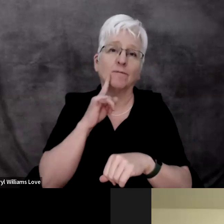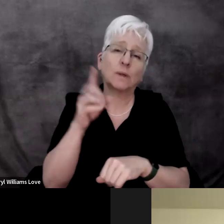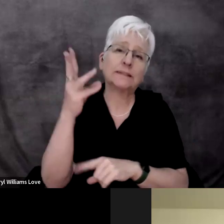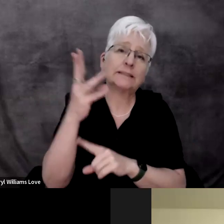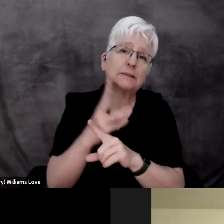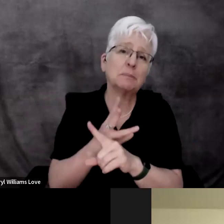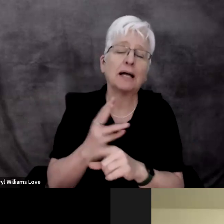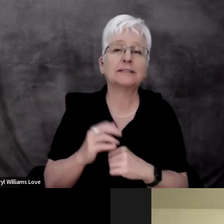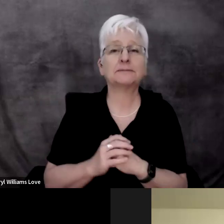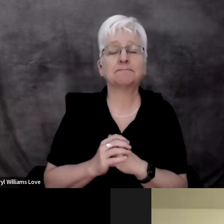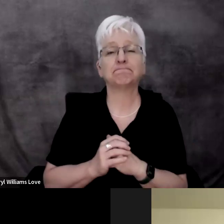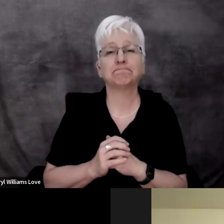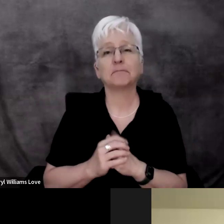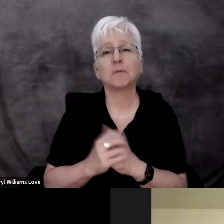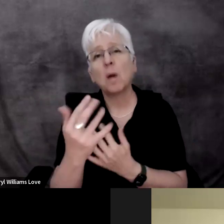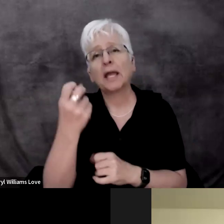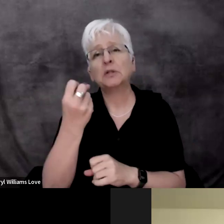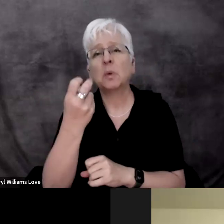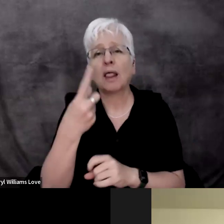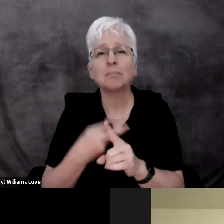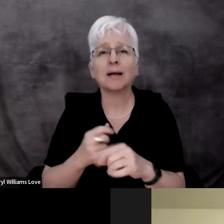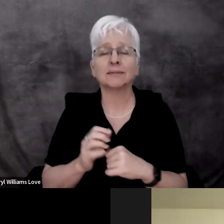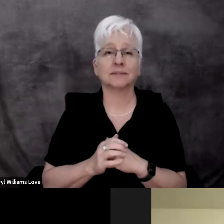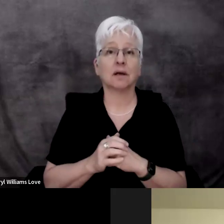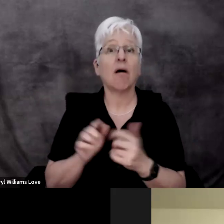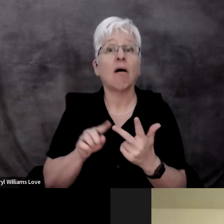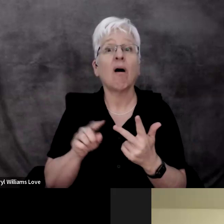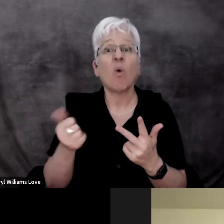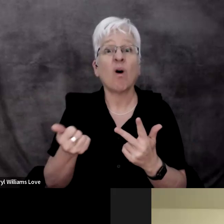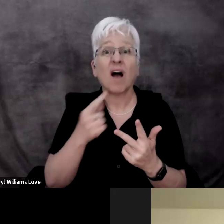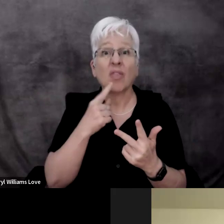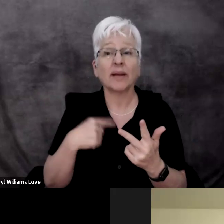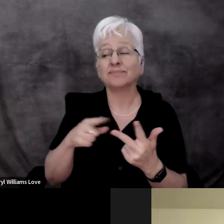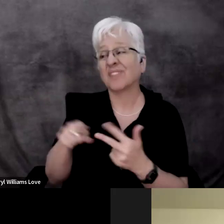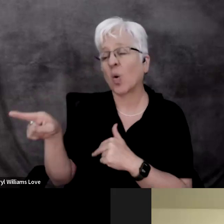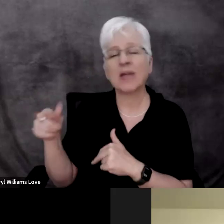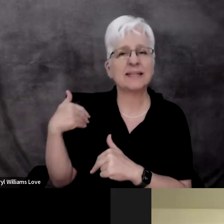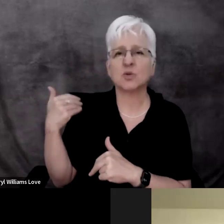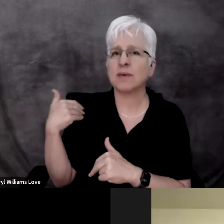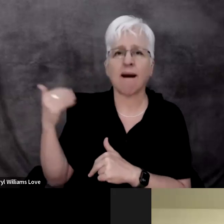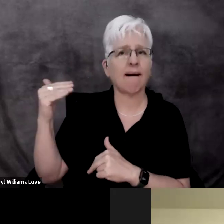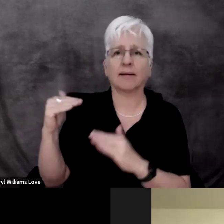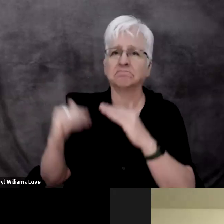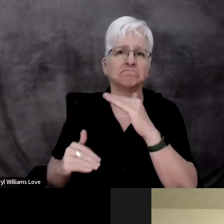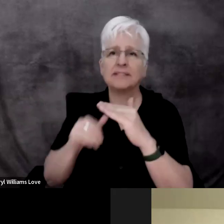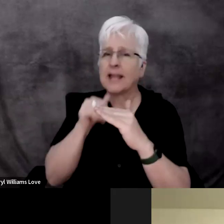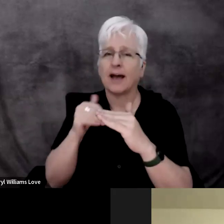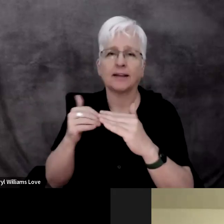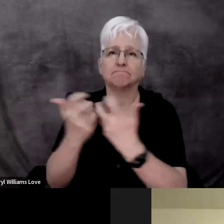months, 12 months. He's too young. Or he's too young for certain programs,